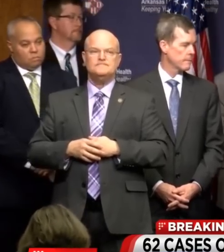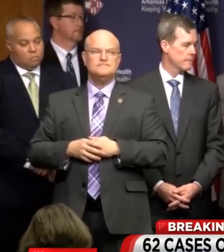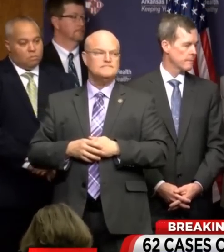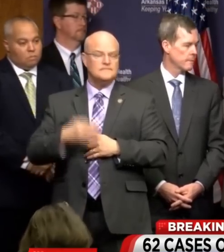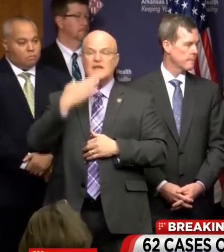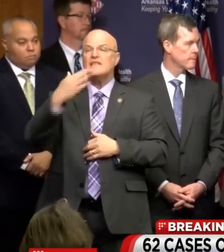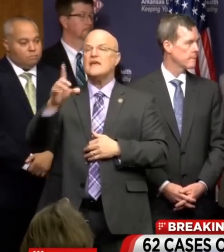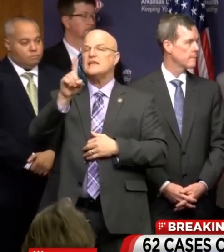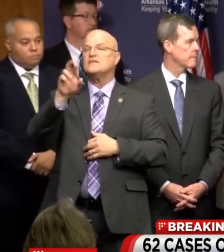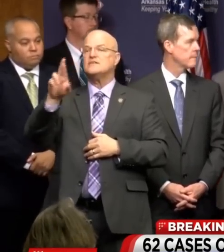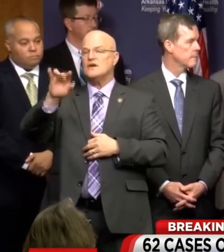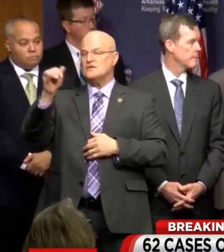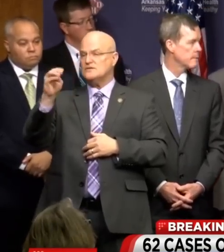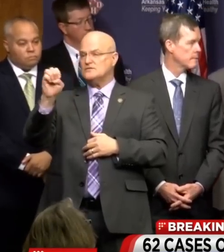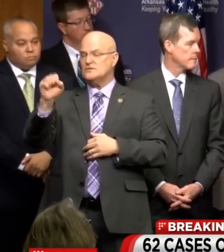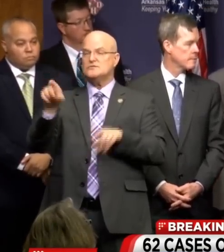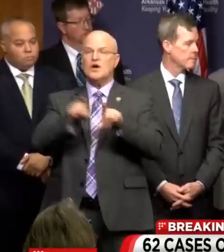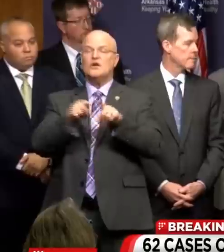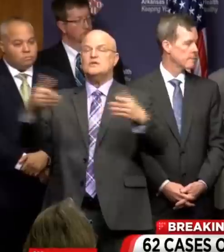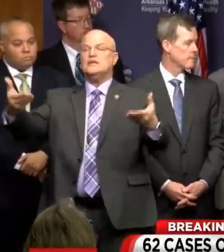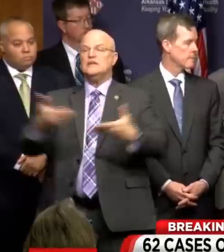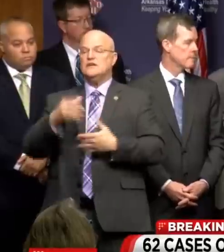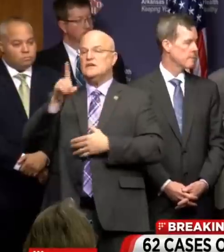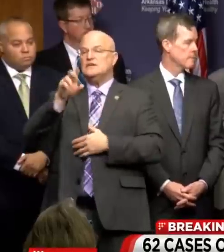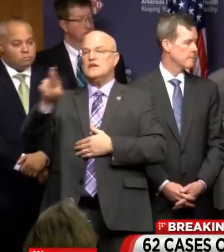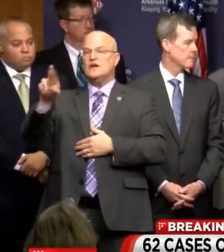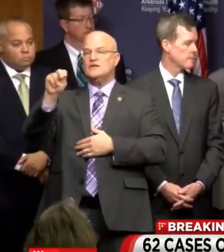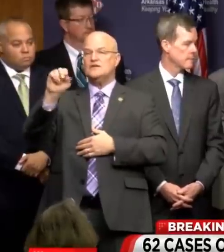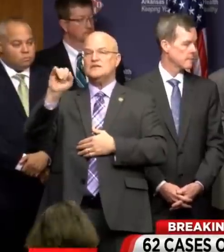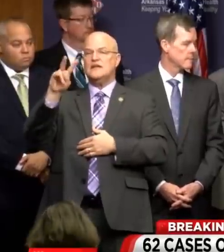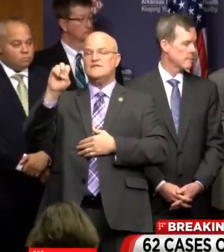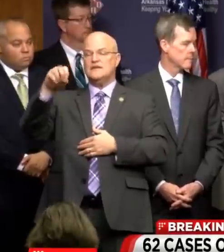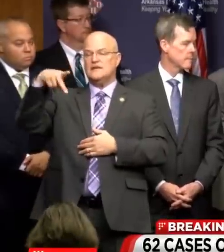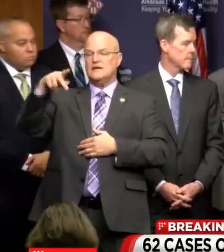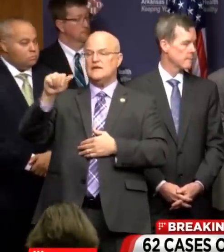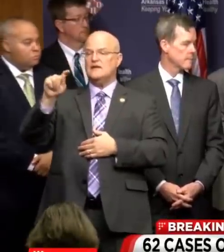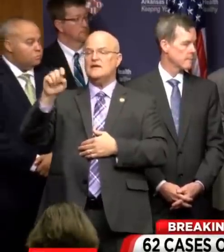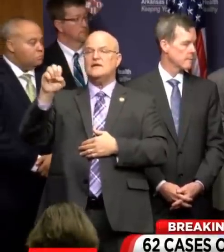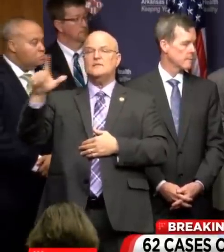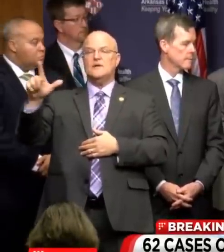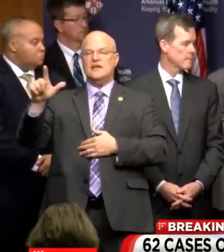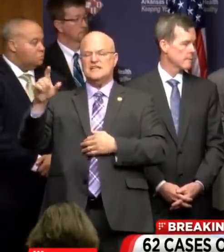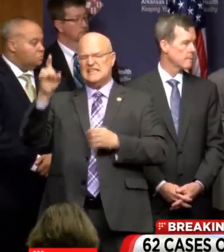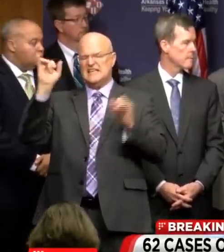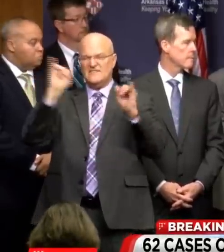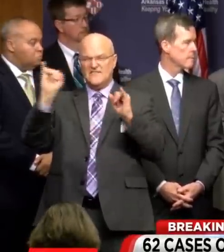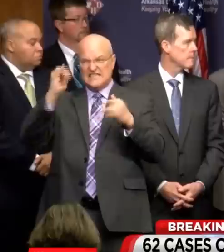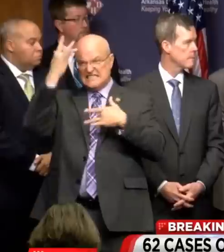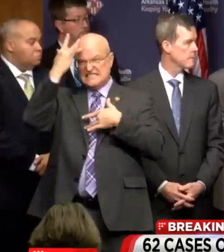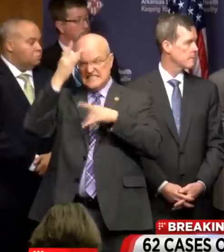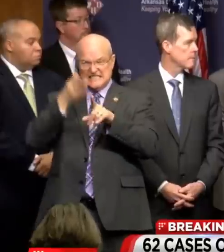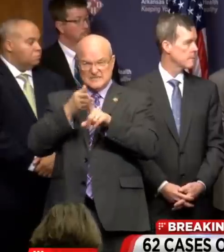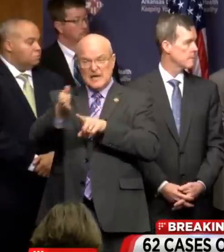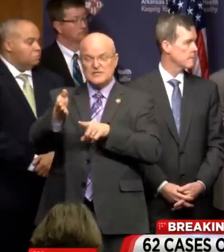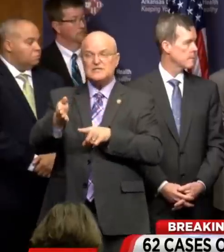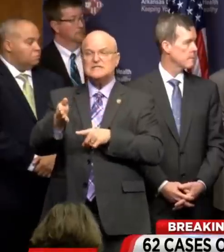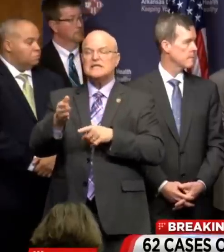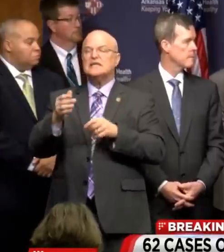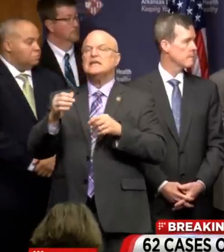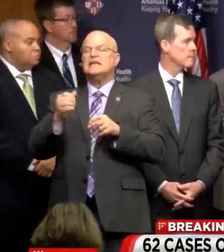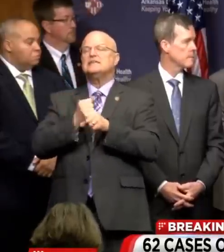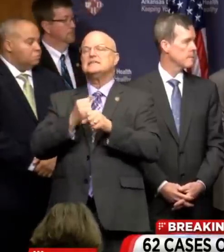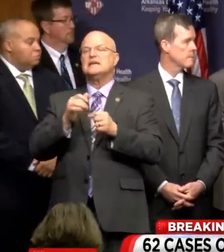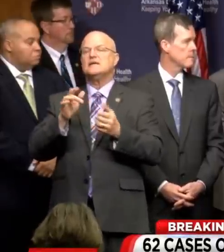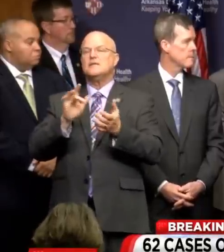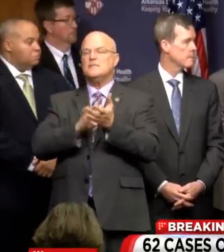Thank you, Dr. Jones. I'd like to also introduce Dr. Naveen Patil, who's an infectious disease specialist. He's our medical director for